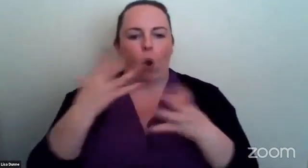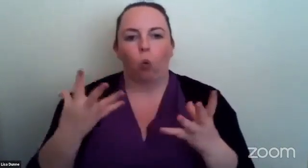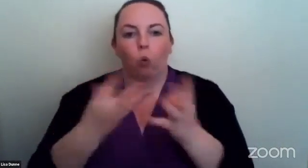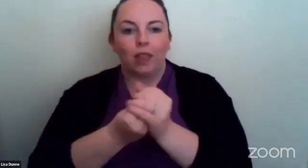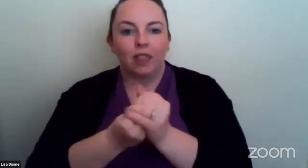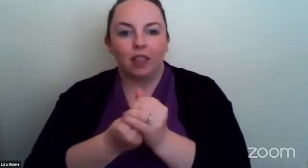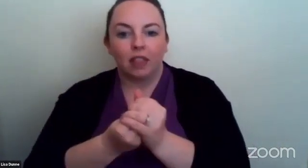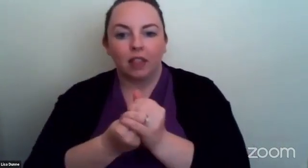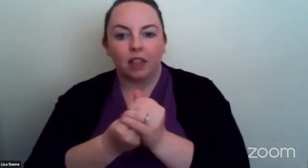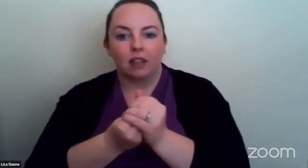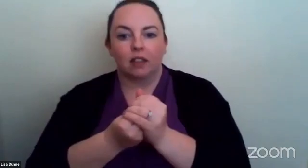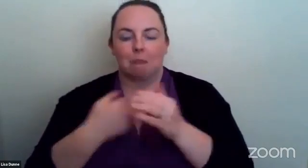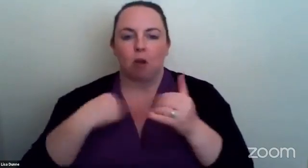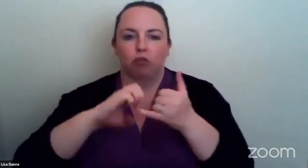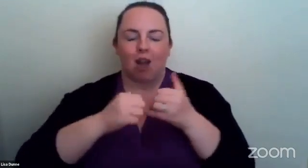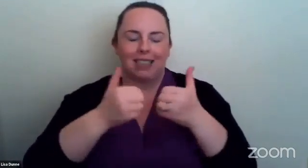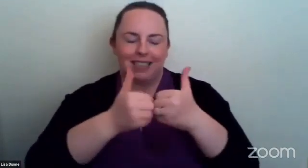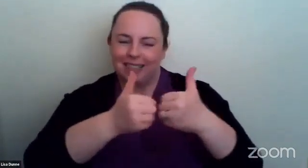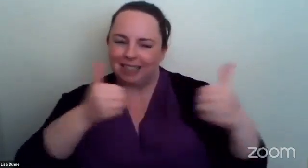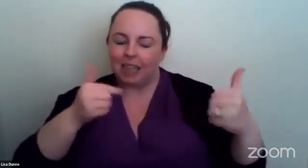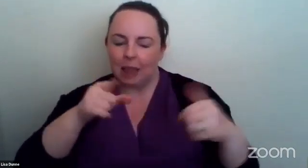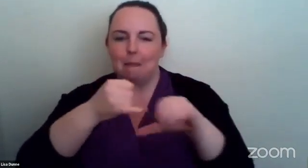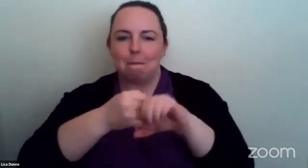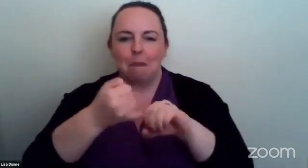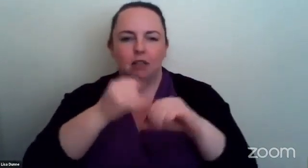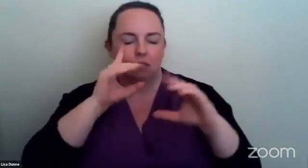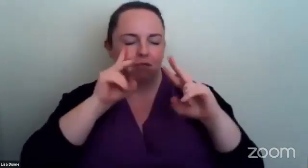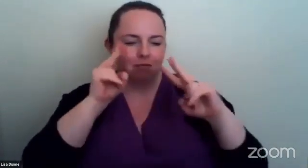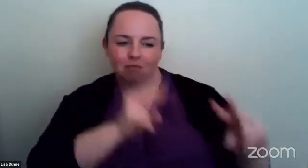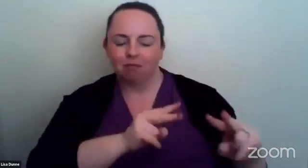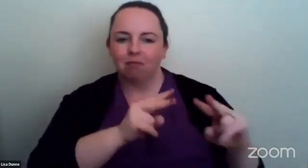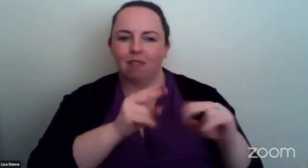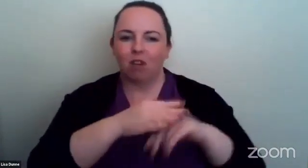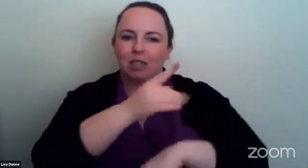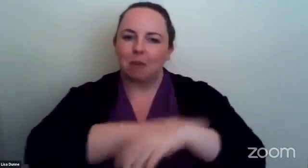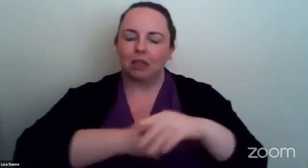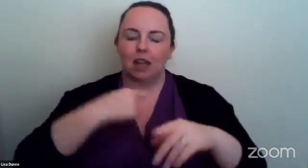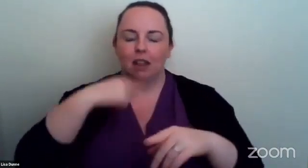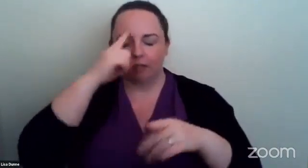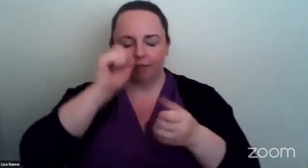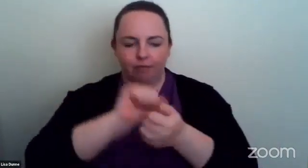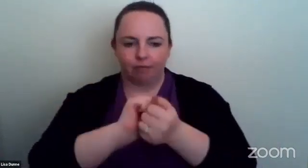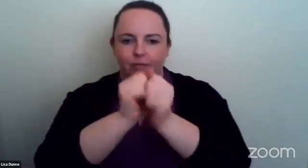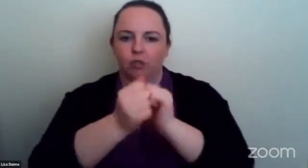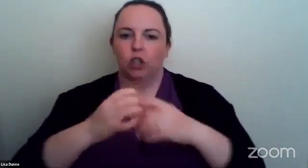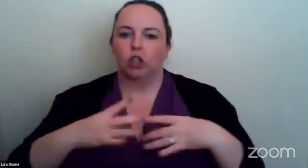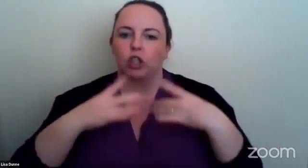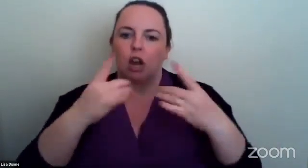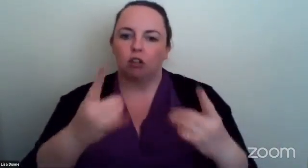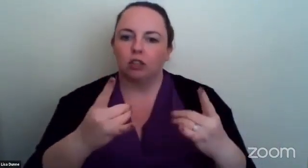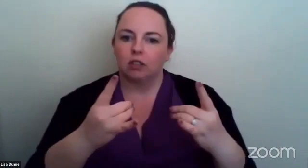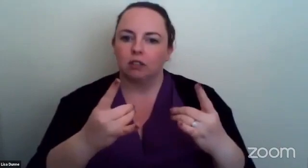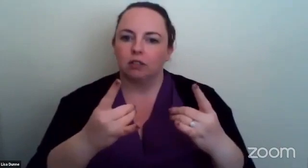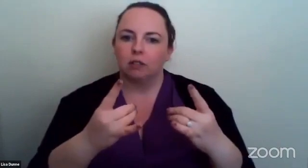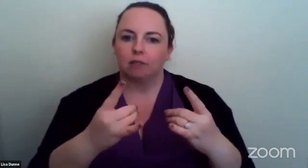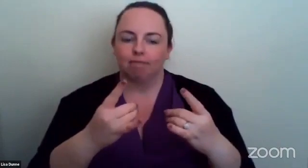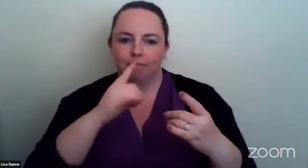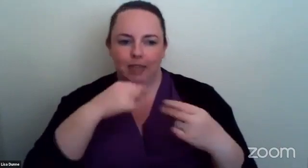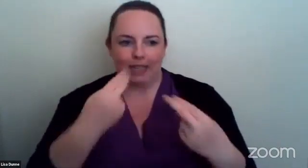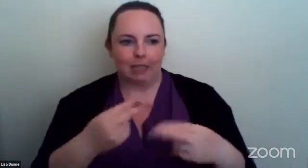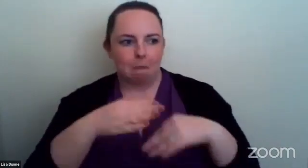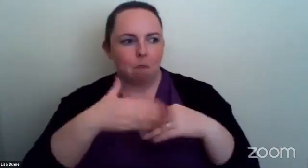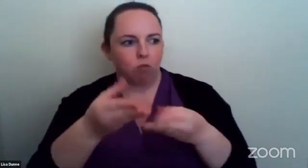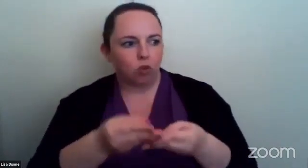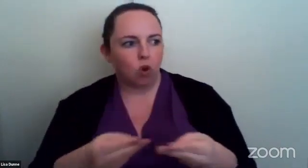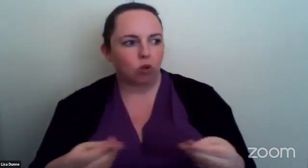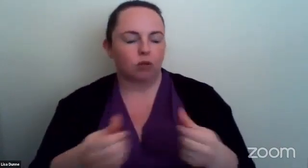institutionalization that began within that medical model of disability, bringing it into a charitable model, understanding that their needs required resources. We have